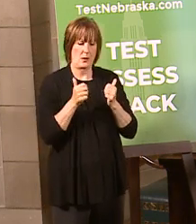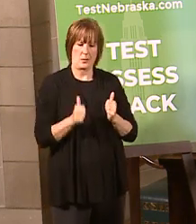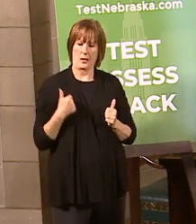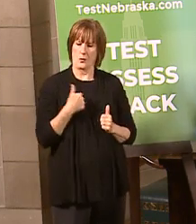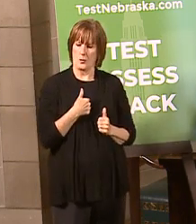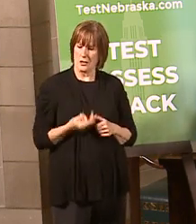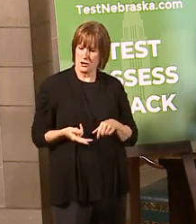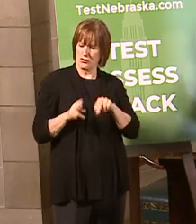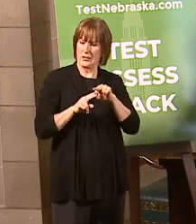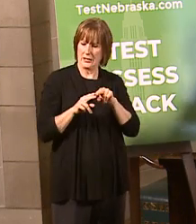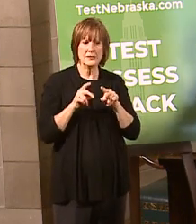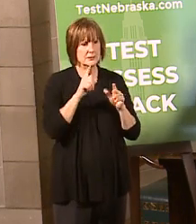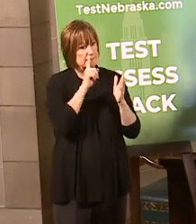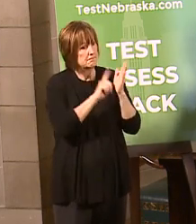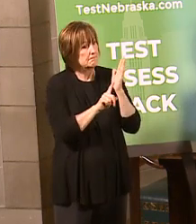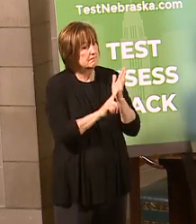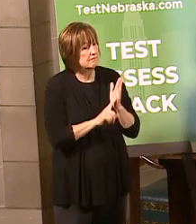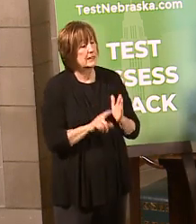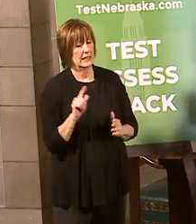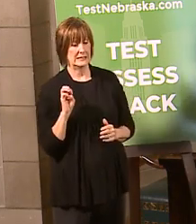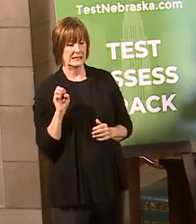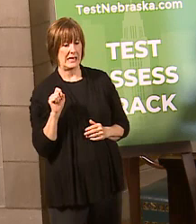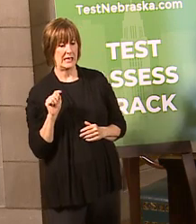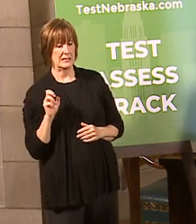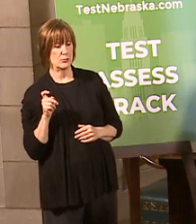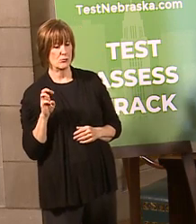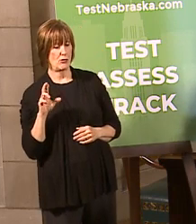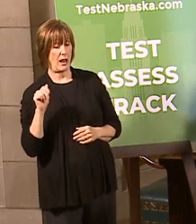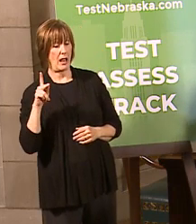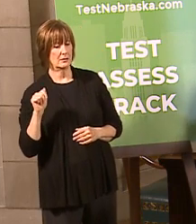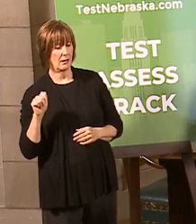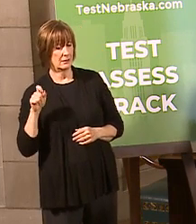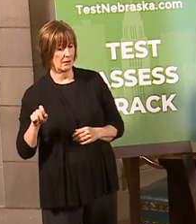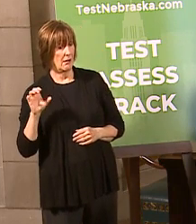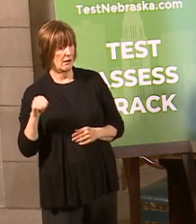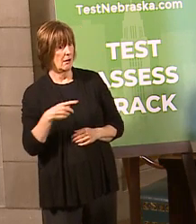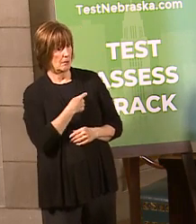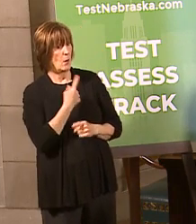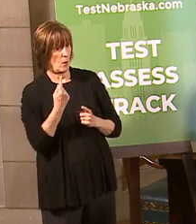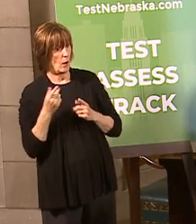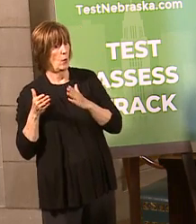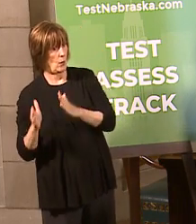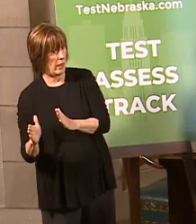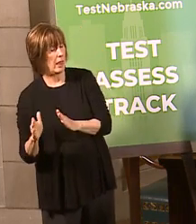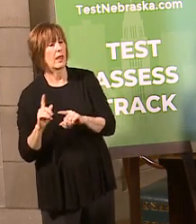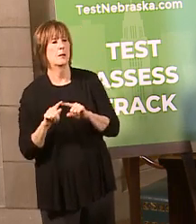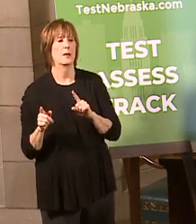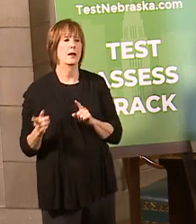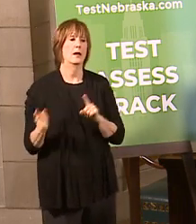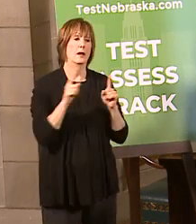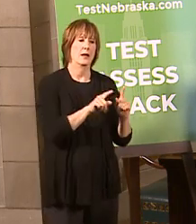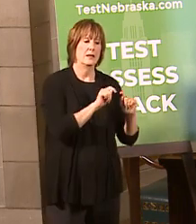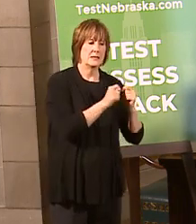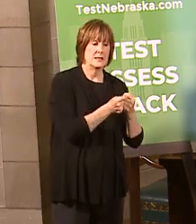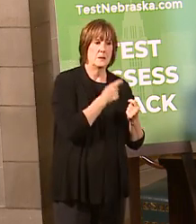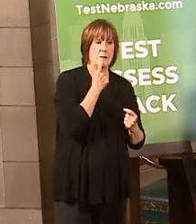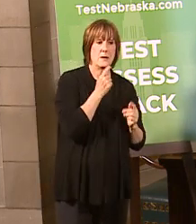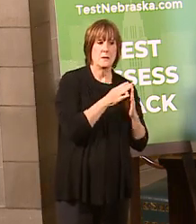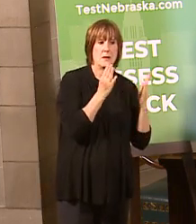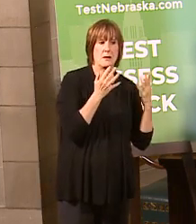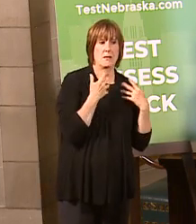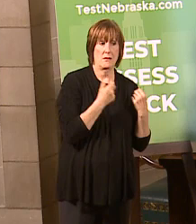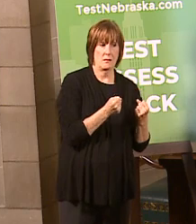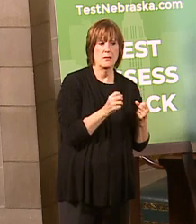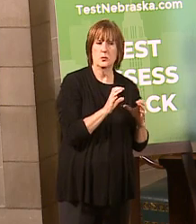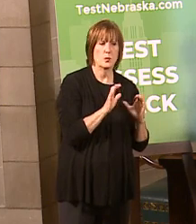testing. The Test Nebraska is one of those ways, but we're not leaving it at just that. We're looking for other ways, too. And again, like I said, the team at Public Health Lab has really done a fantastic